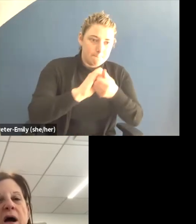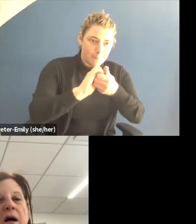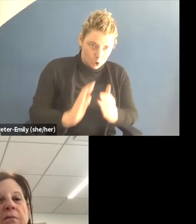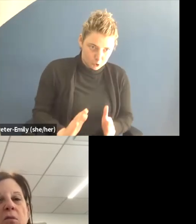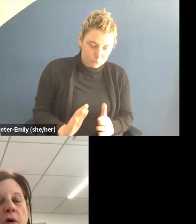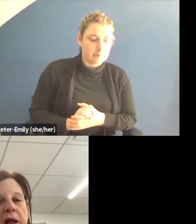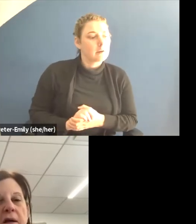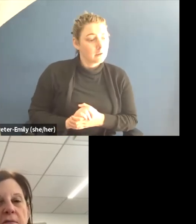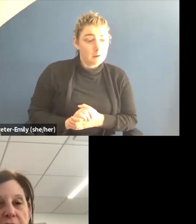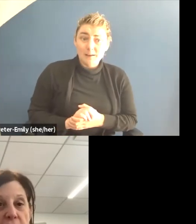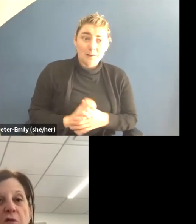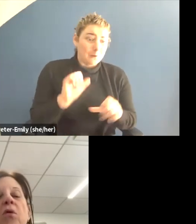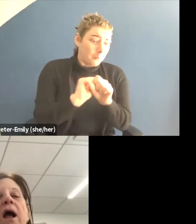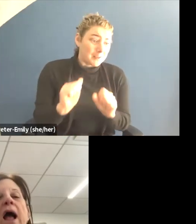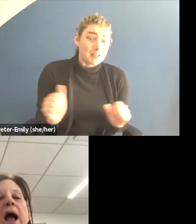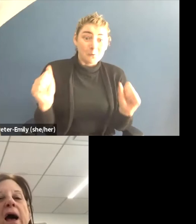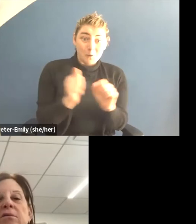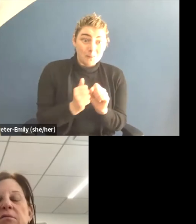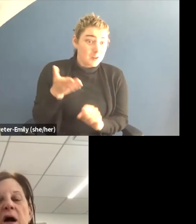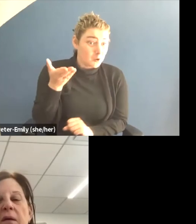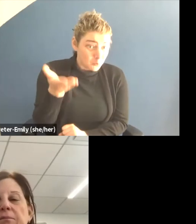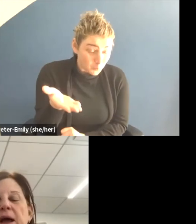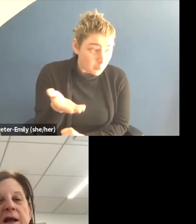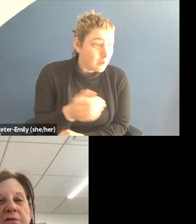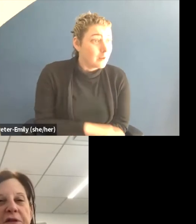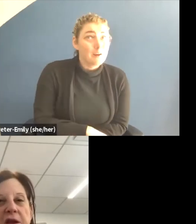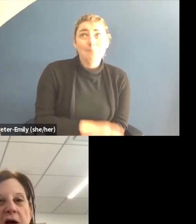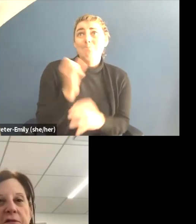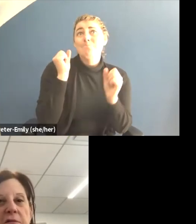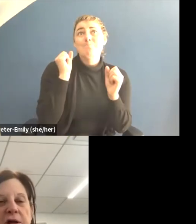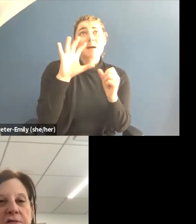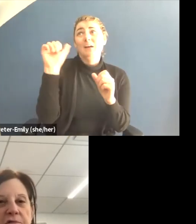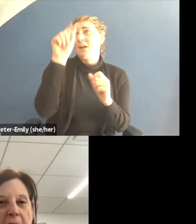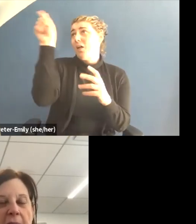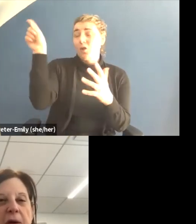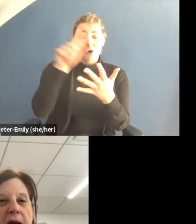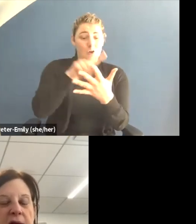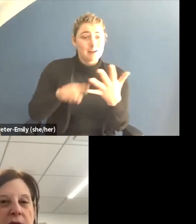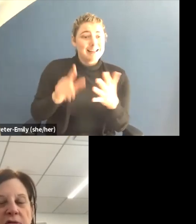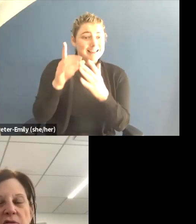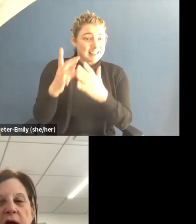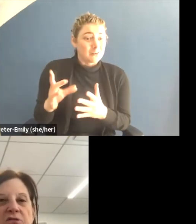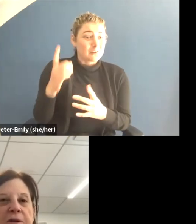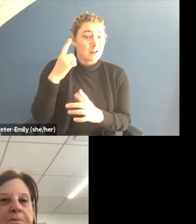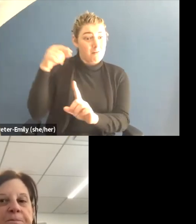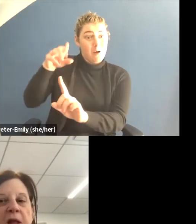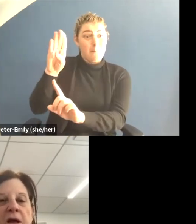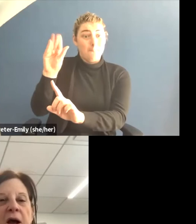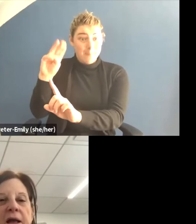and working with you and many of the other leaders of BAM and at